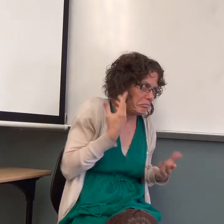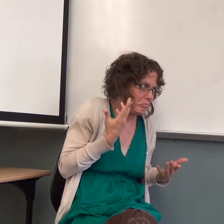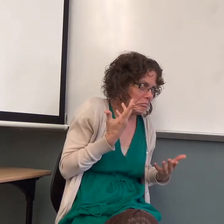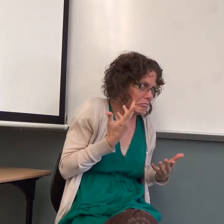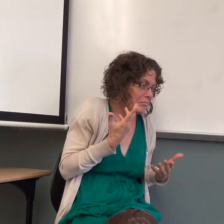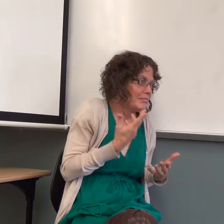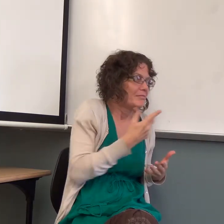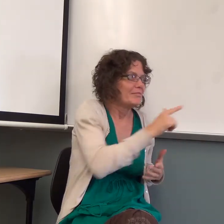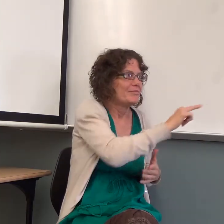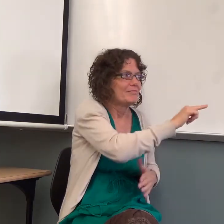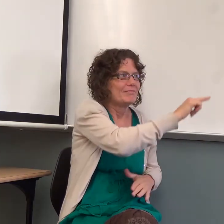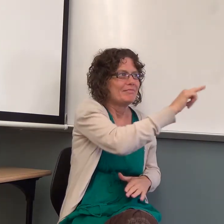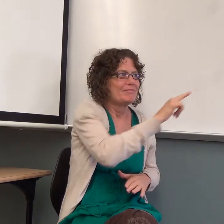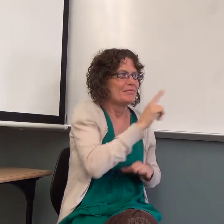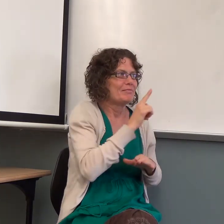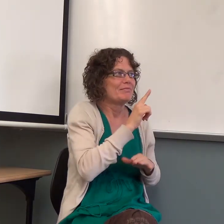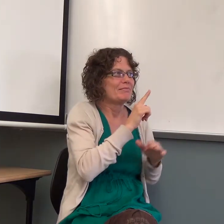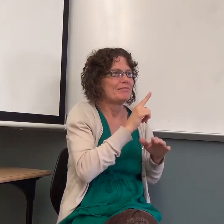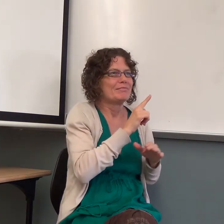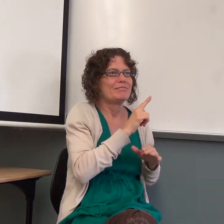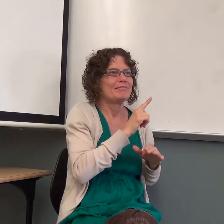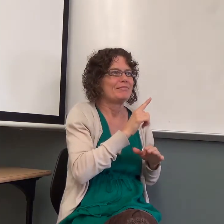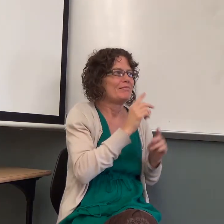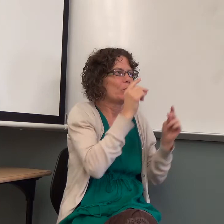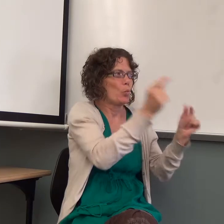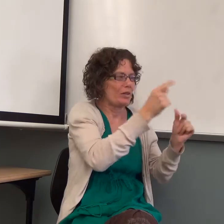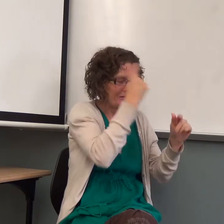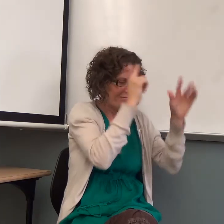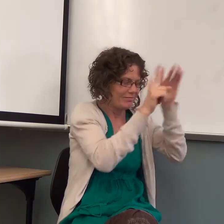First word. First word, quick, you gotta do it fast.